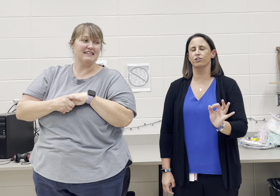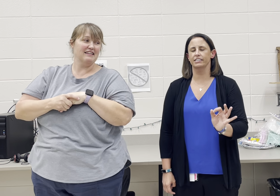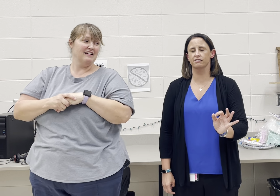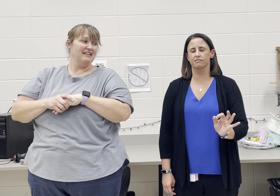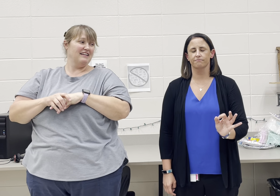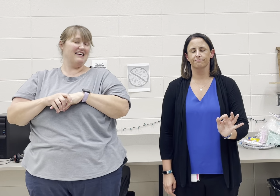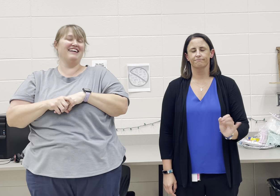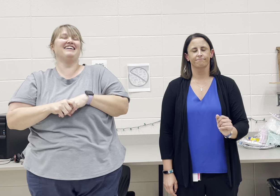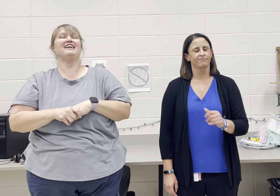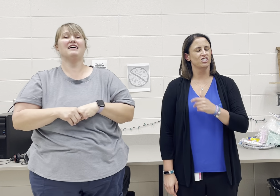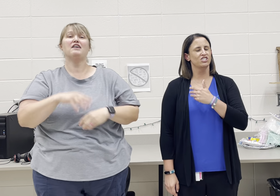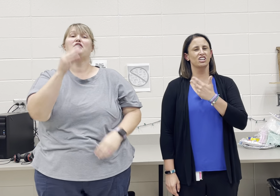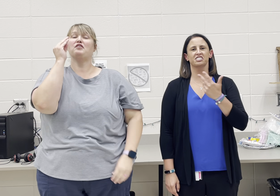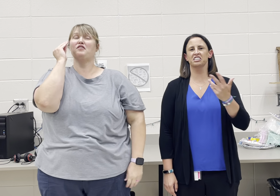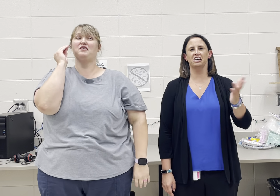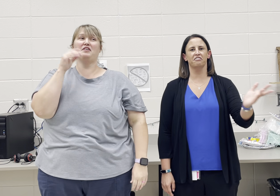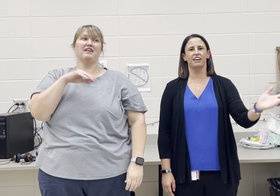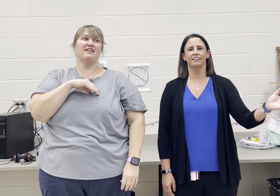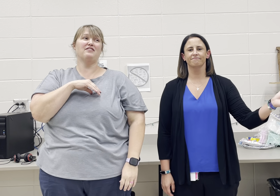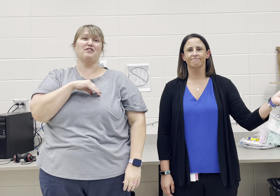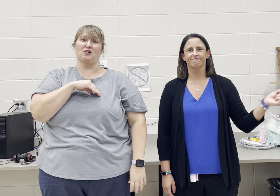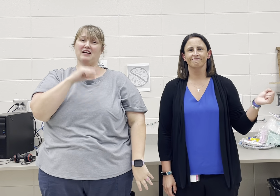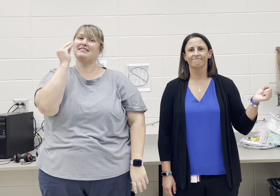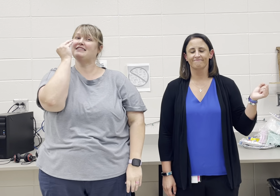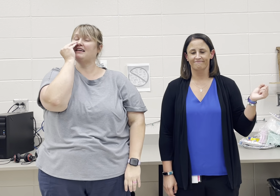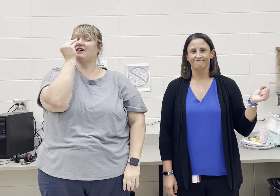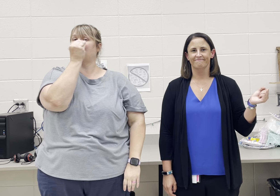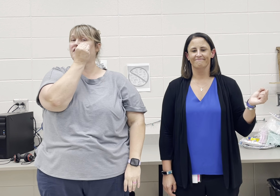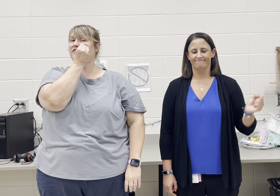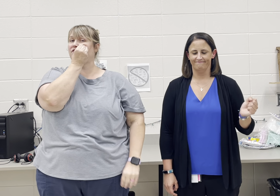flowerist. Just to clarify. Florist.